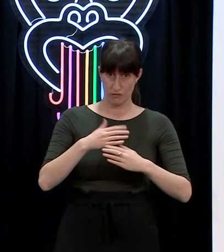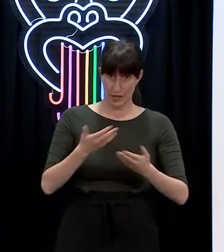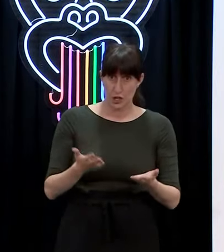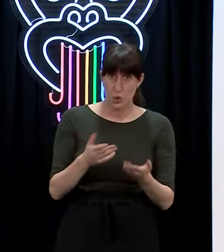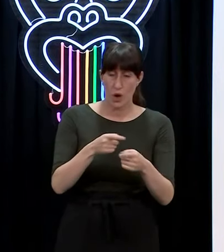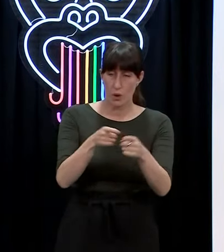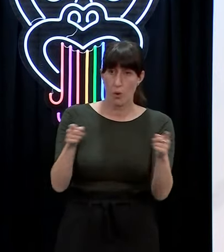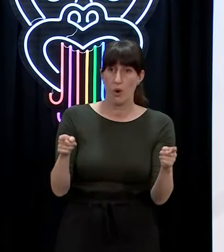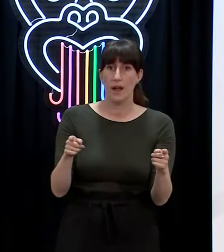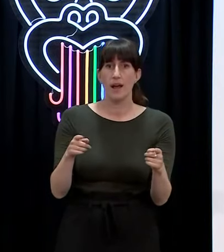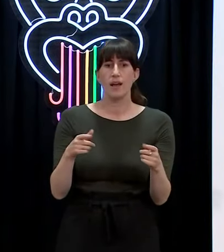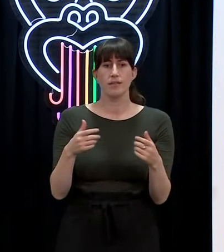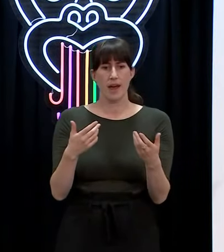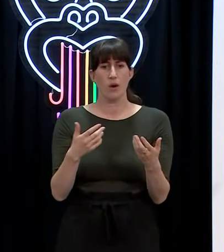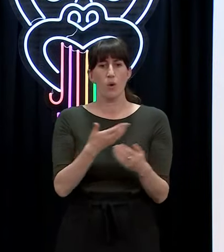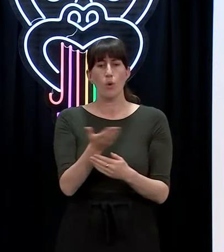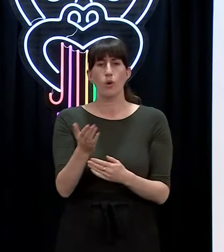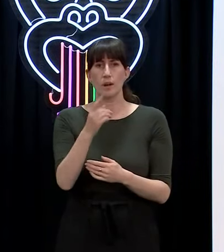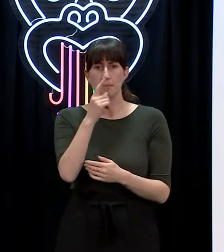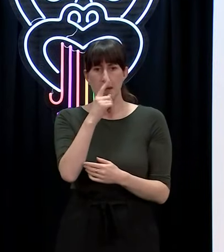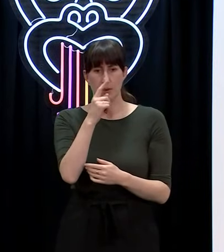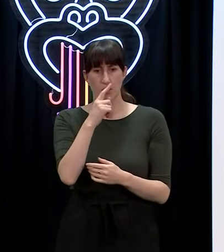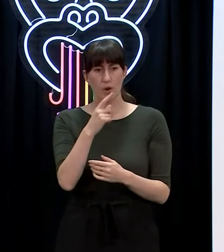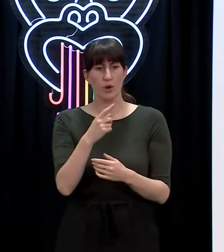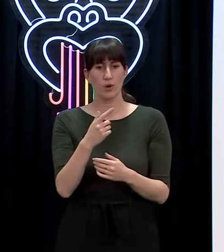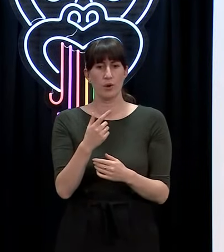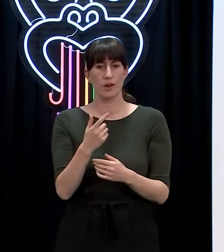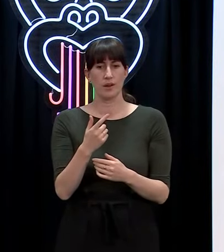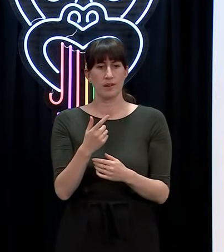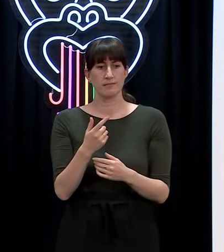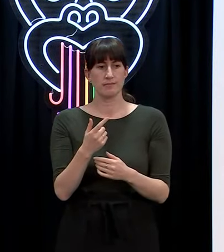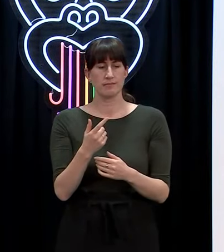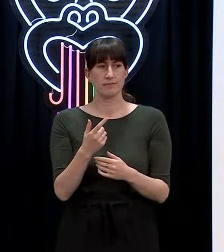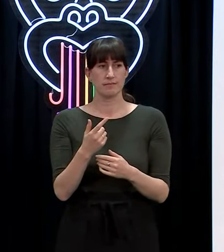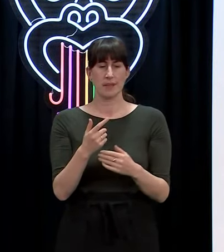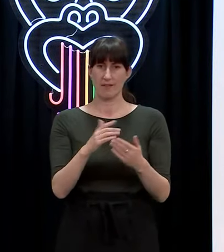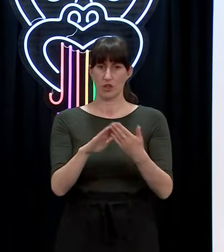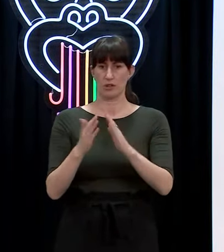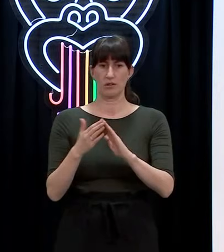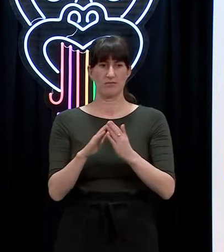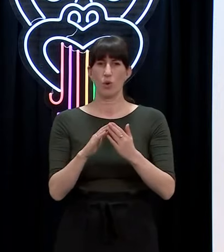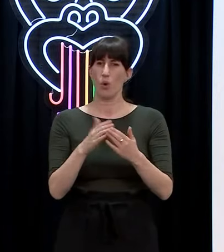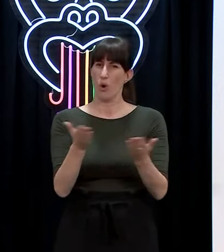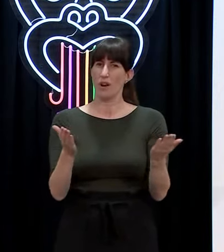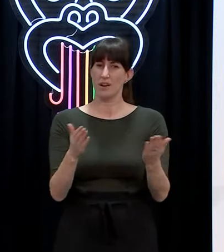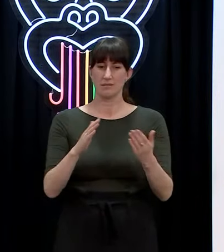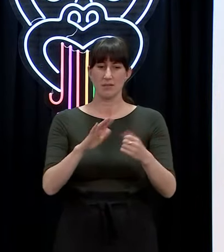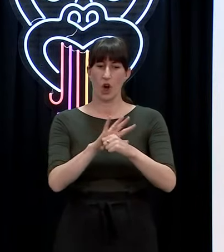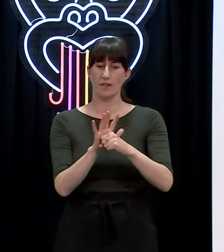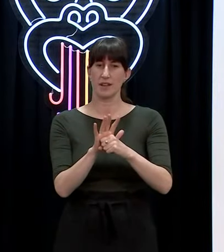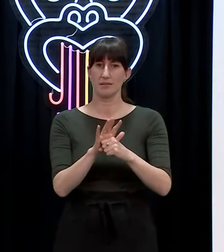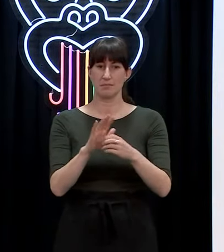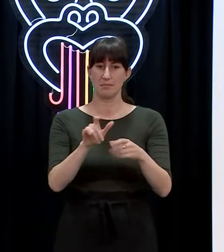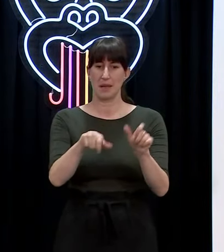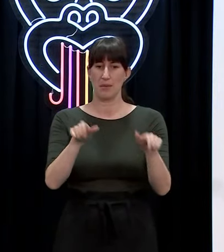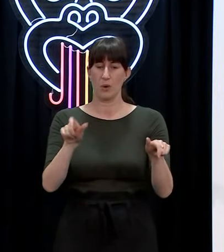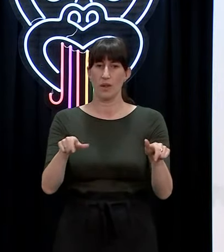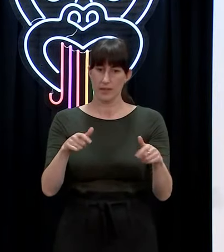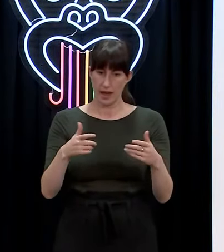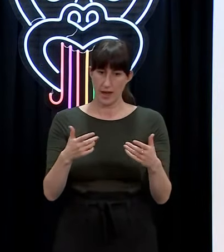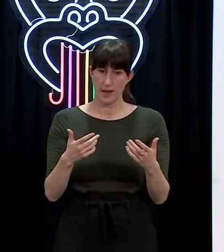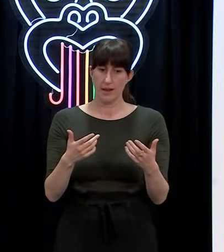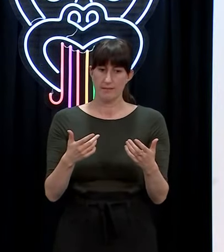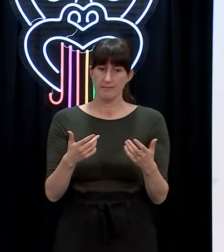of cooperation and willingness to engage from the communities of all of those who we are seeing,